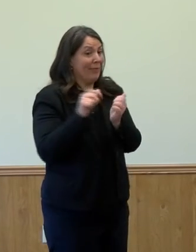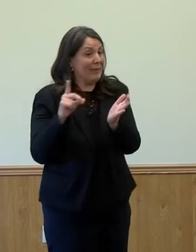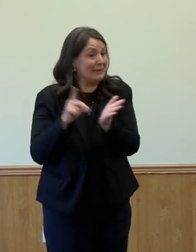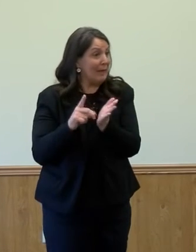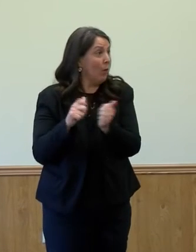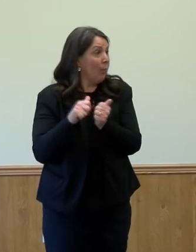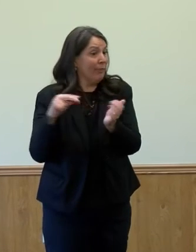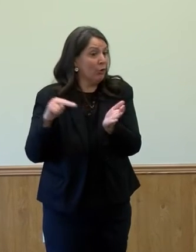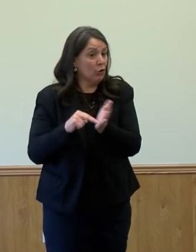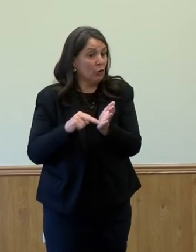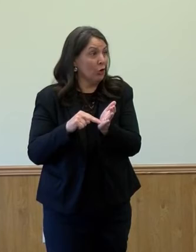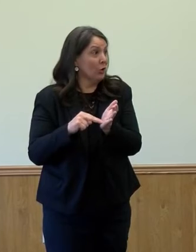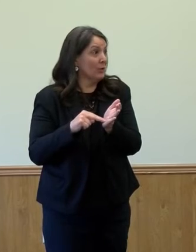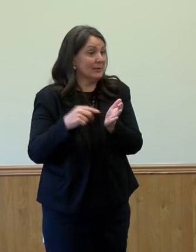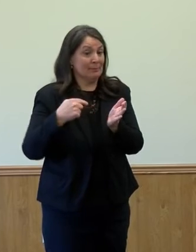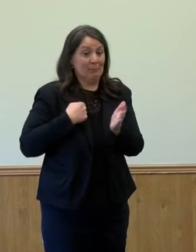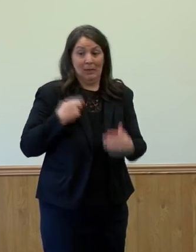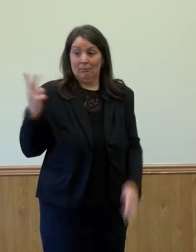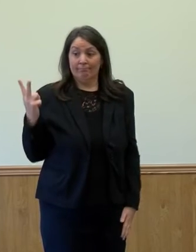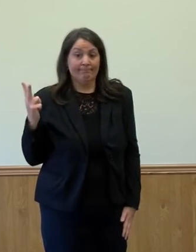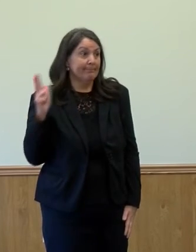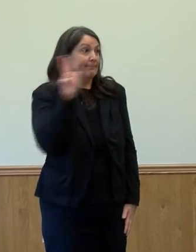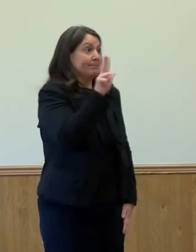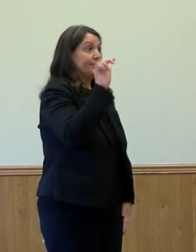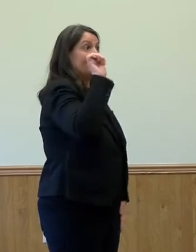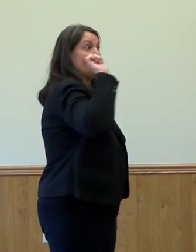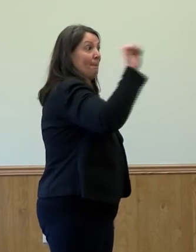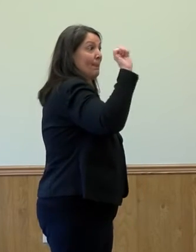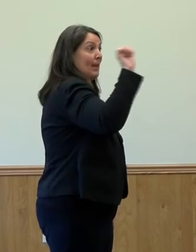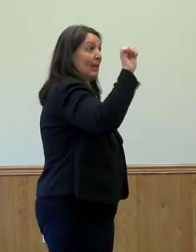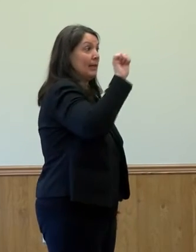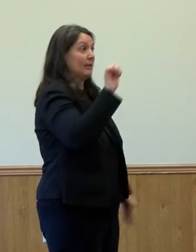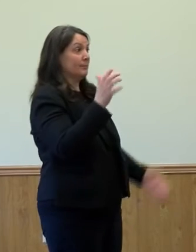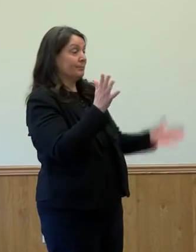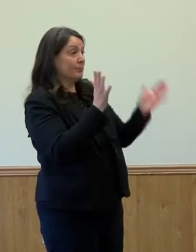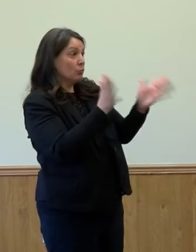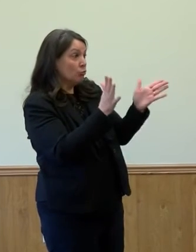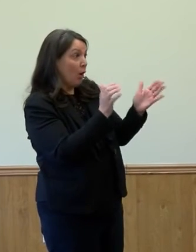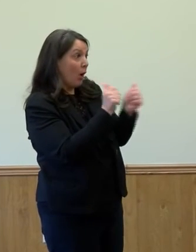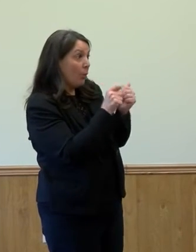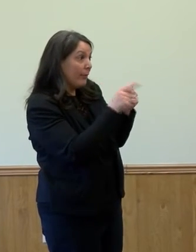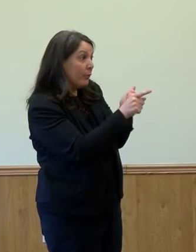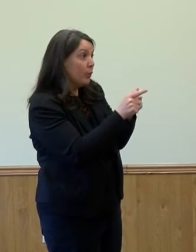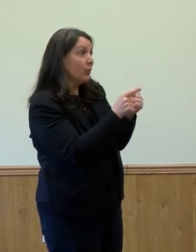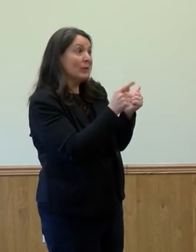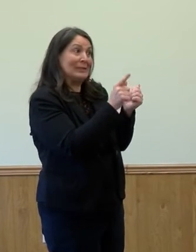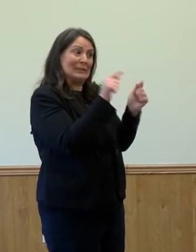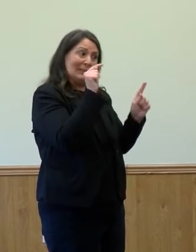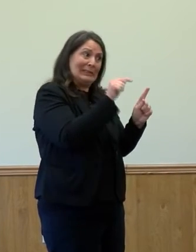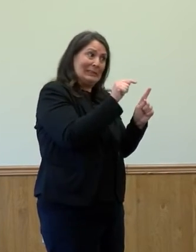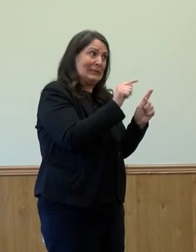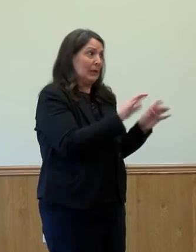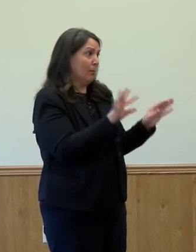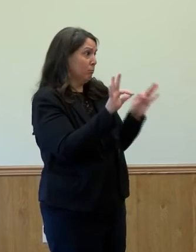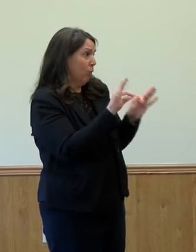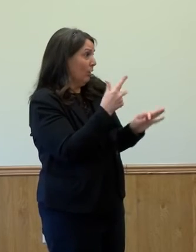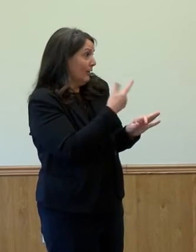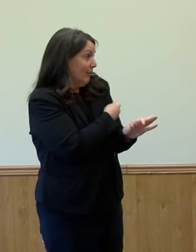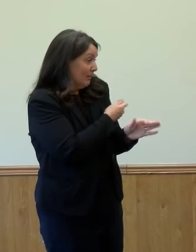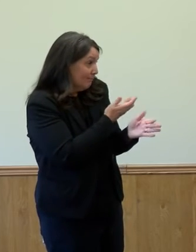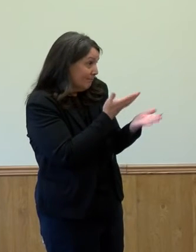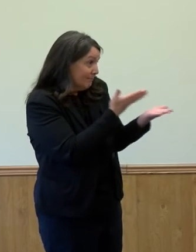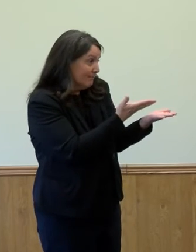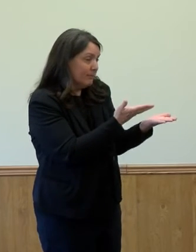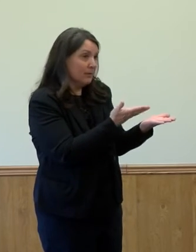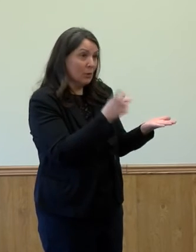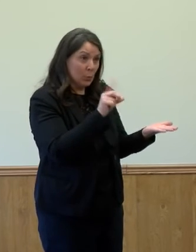Because that is the only way someone will have a conversation with a reliable source about the importance of vaccinations.